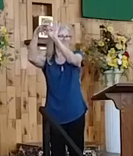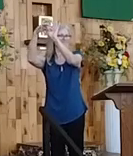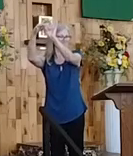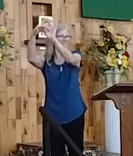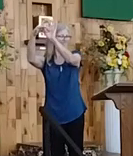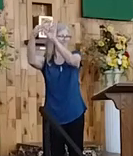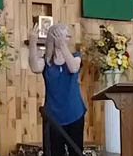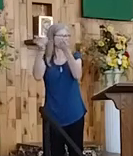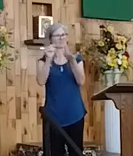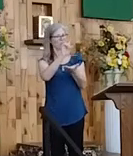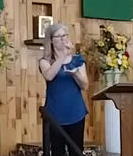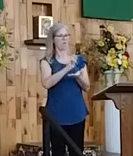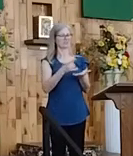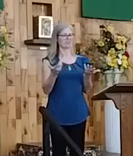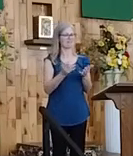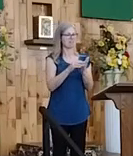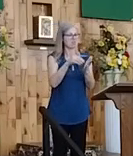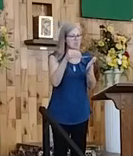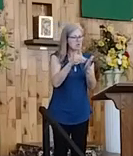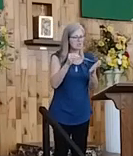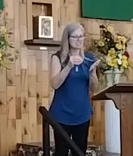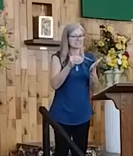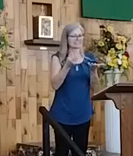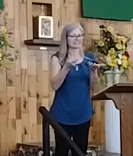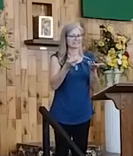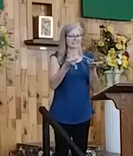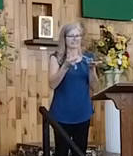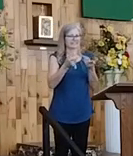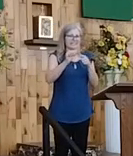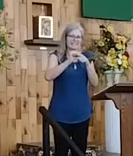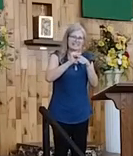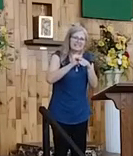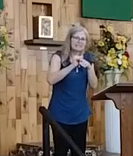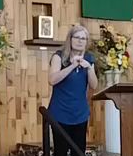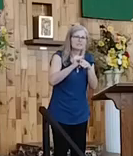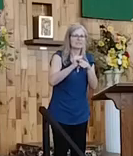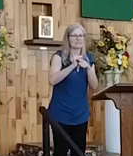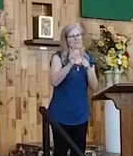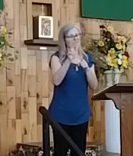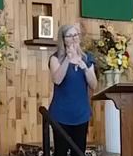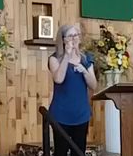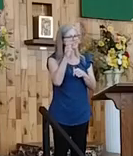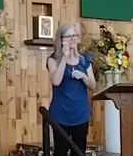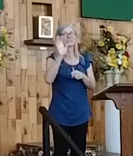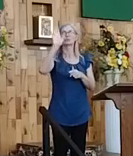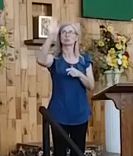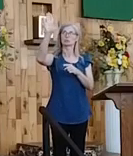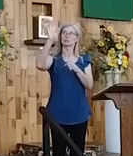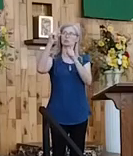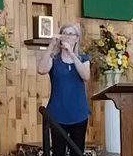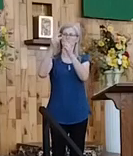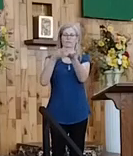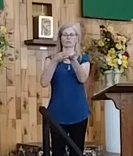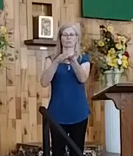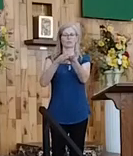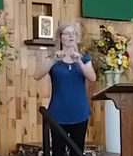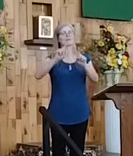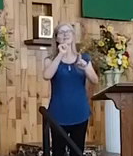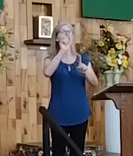is a question of learning the discipline of listening to that word of truth, but not